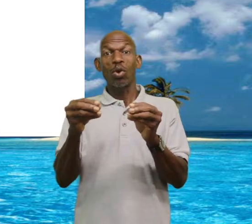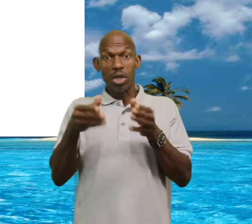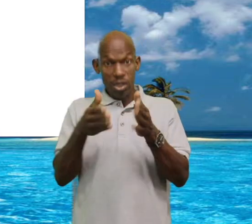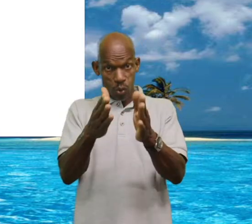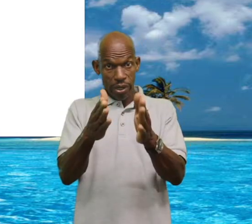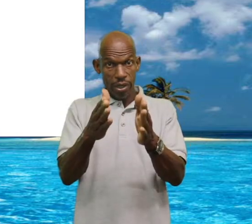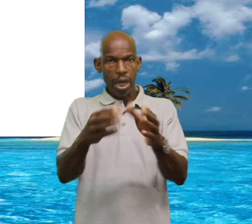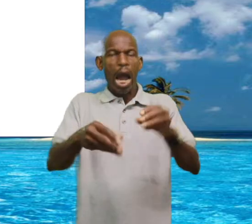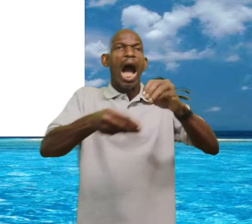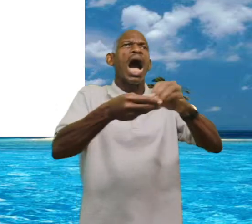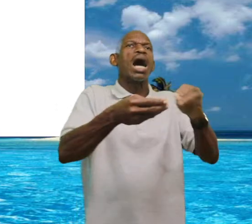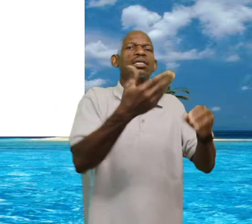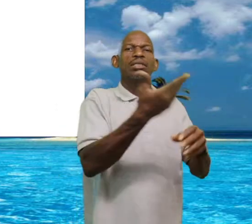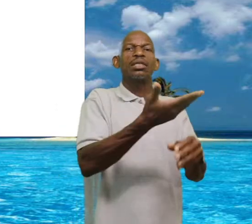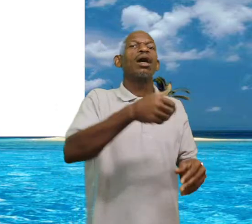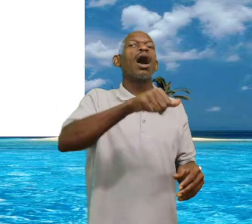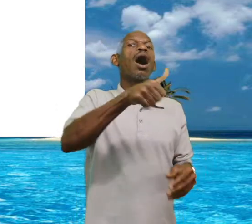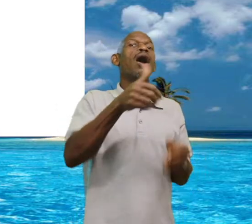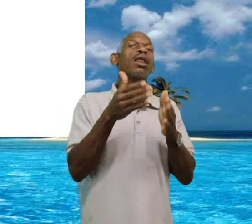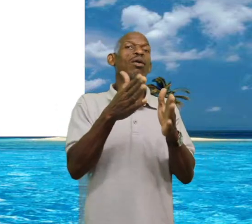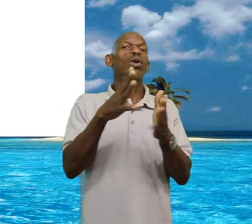plus adjective. ADJ is adjective.